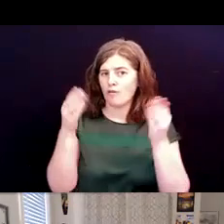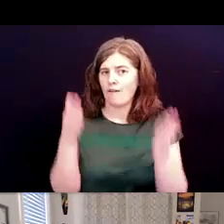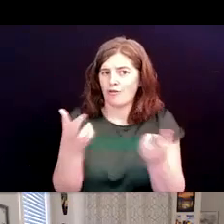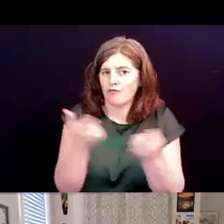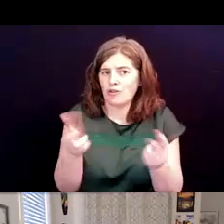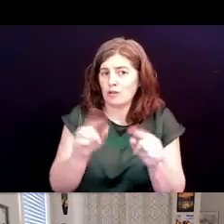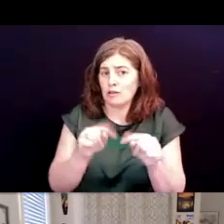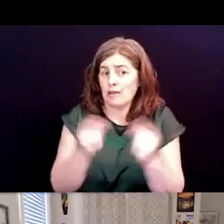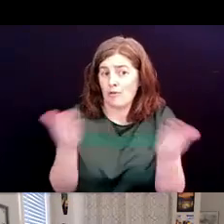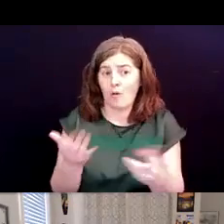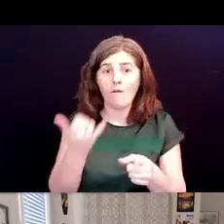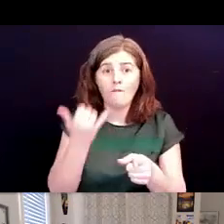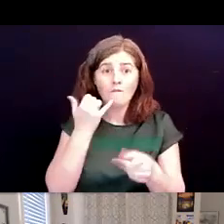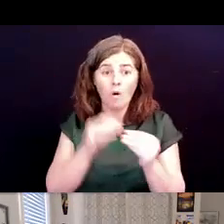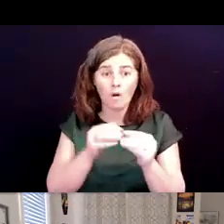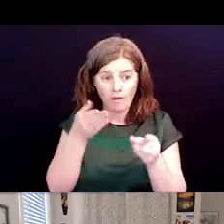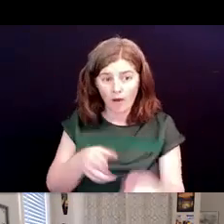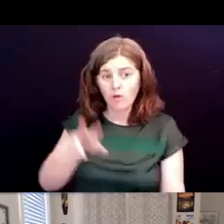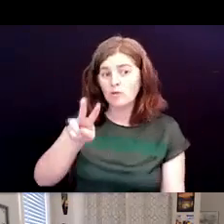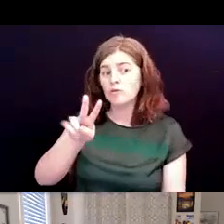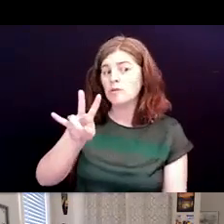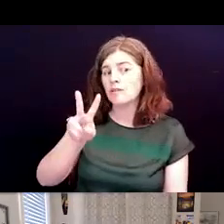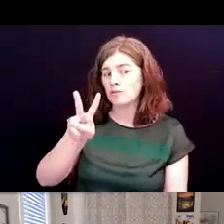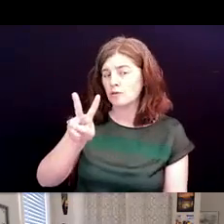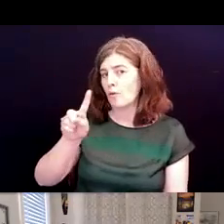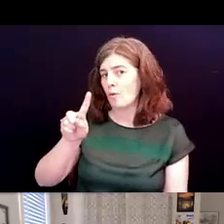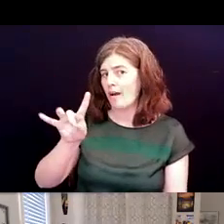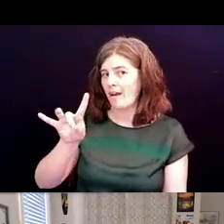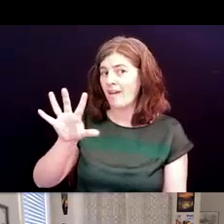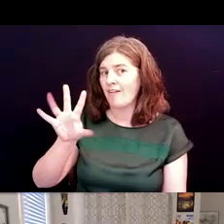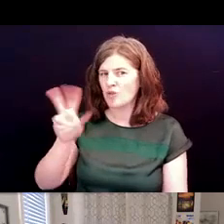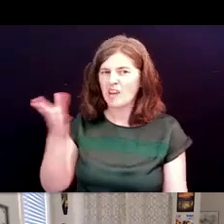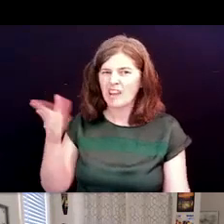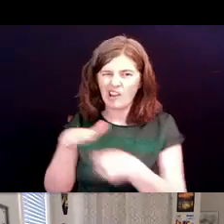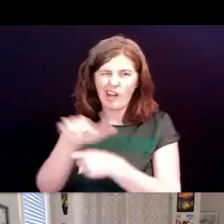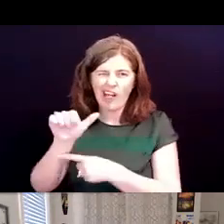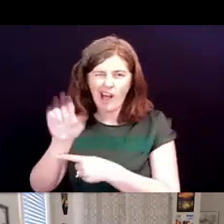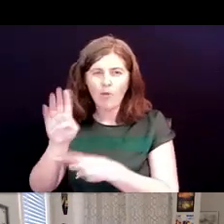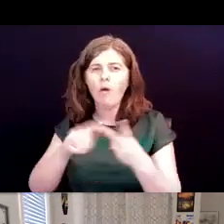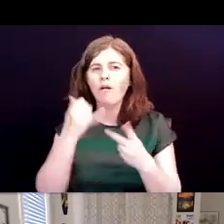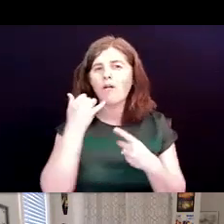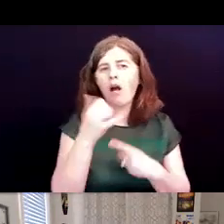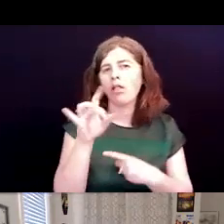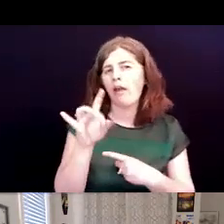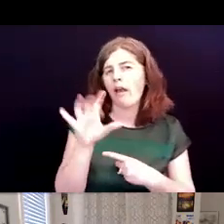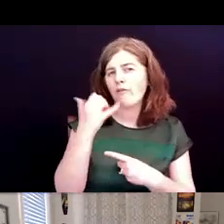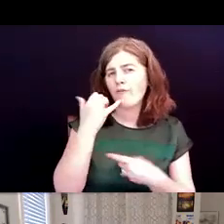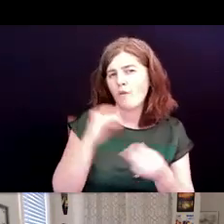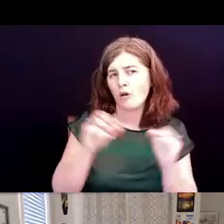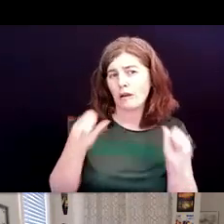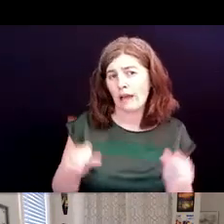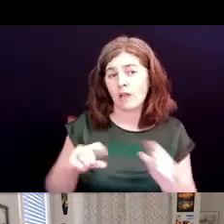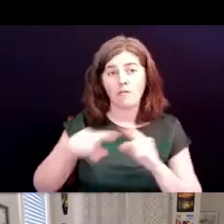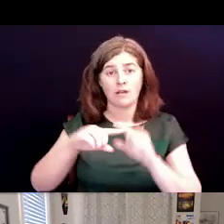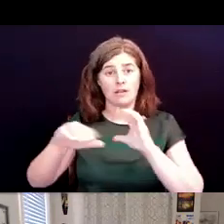phone number is listed 272-1852 here in Albuquerque, or we have the toll-free number. And again, the email